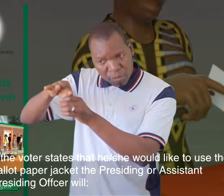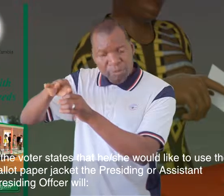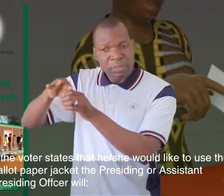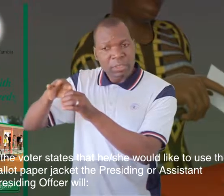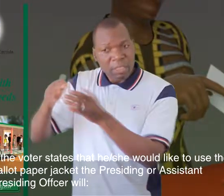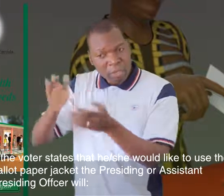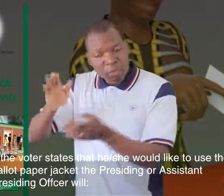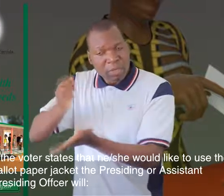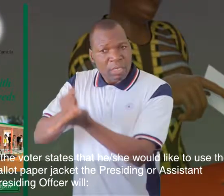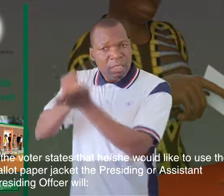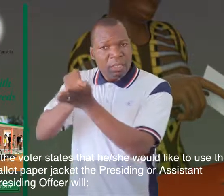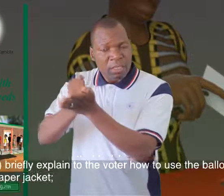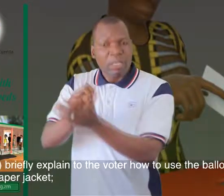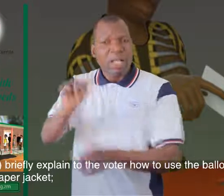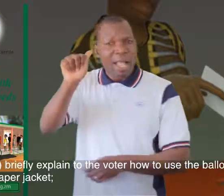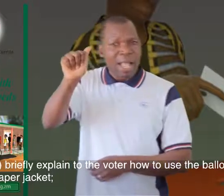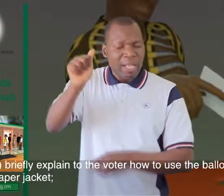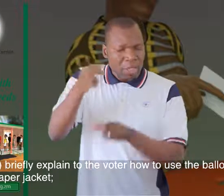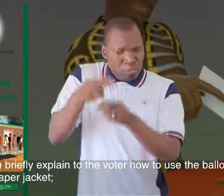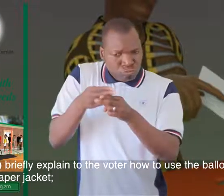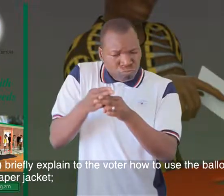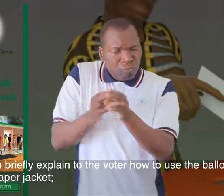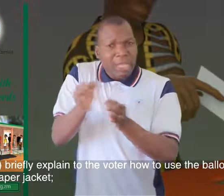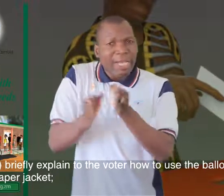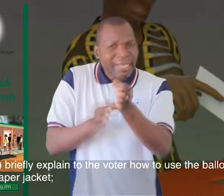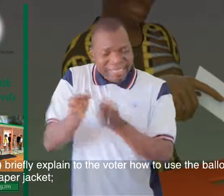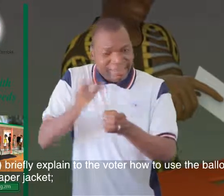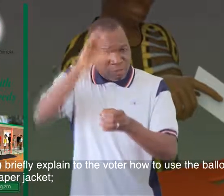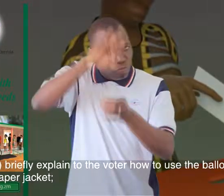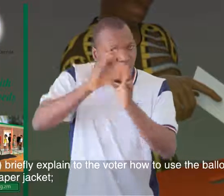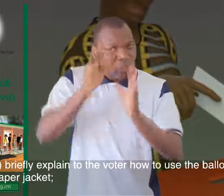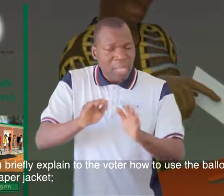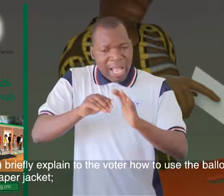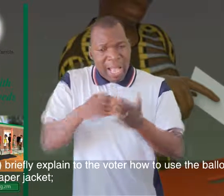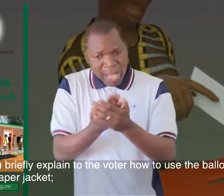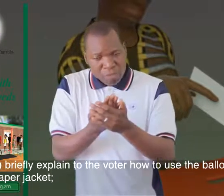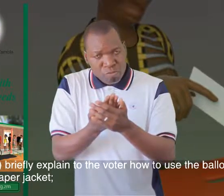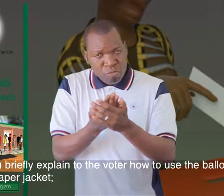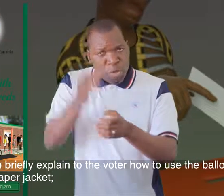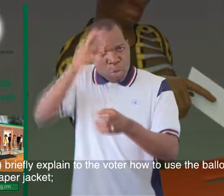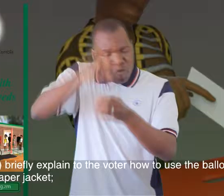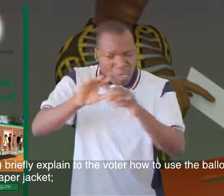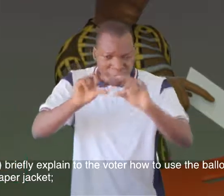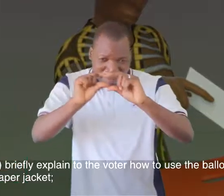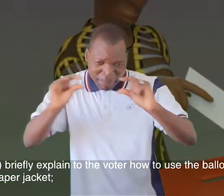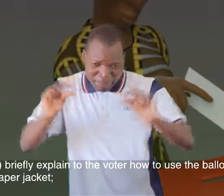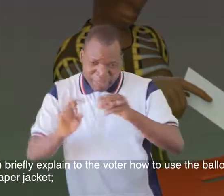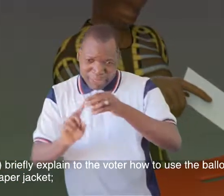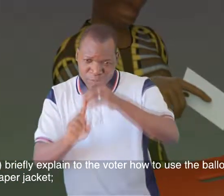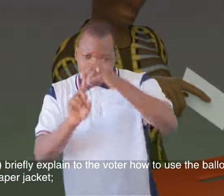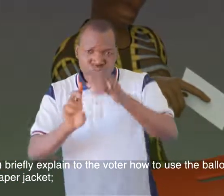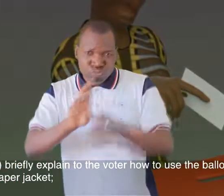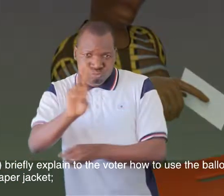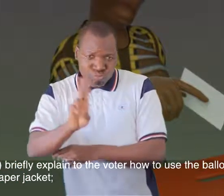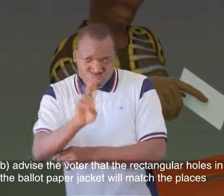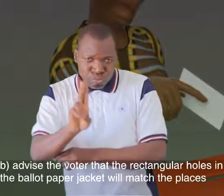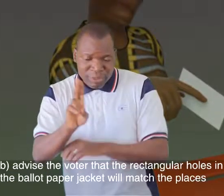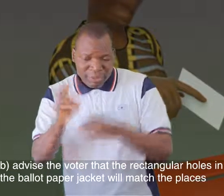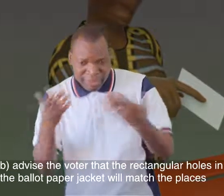officer will A. Briefly explain to the voter how to use the ballot paper jacket.